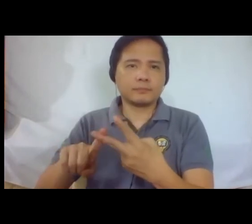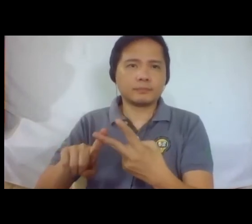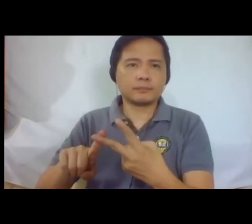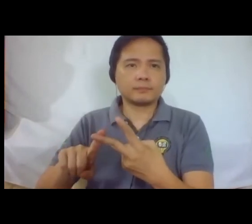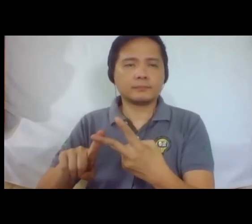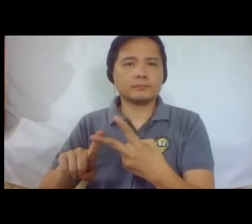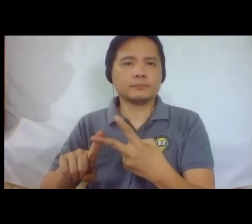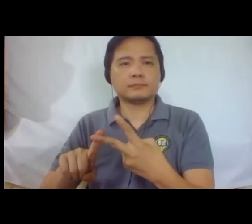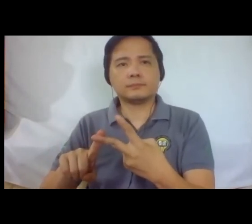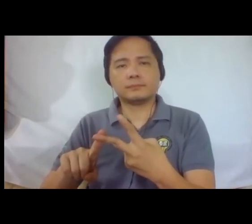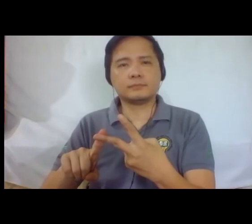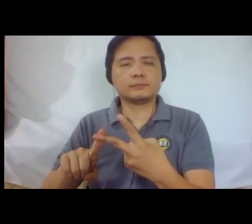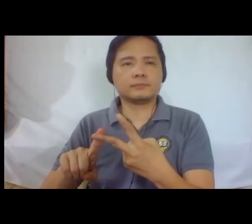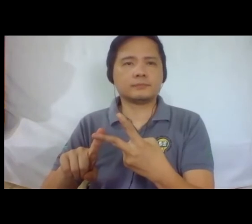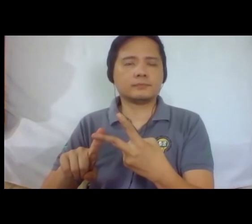Okay, and then the second